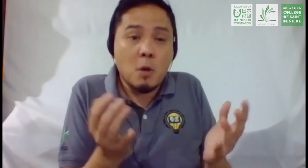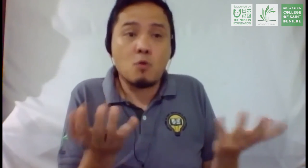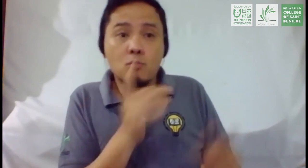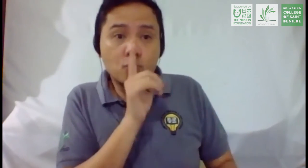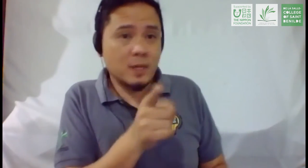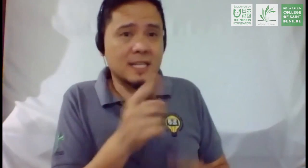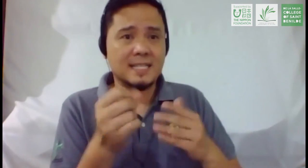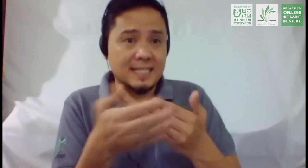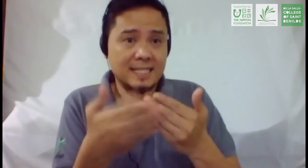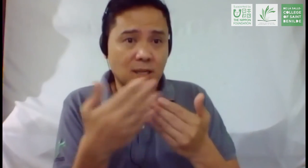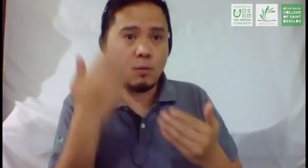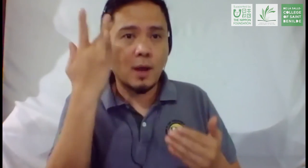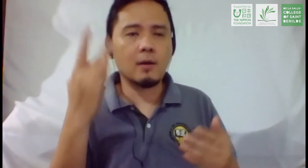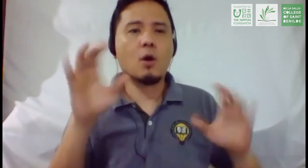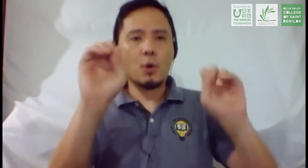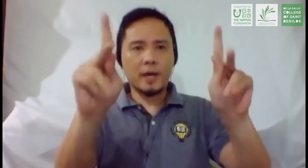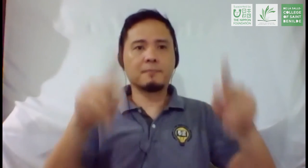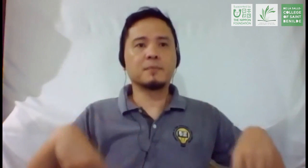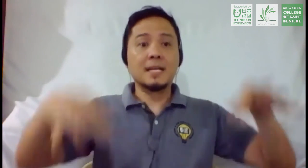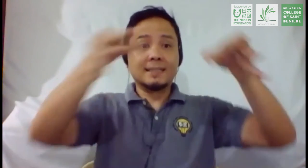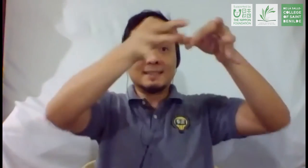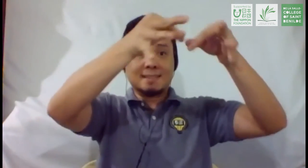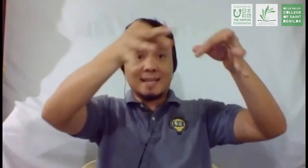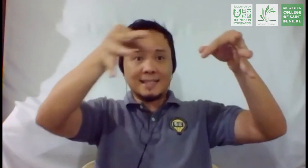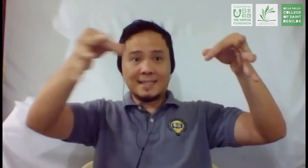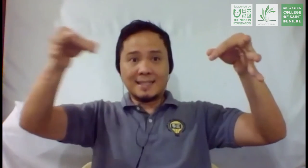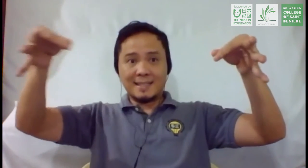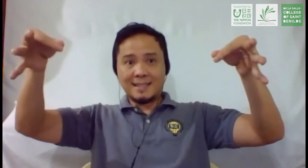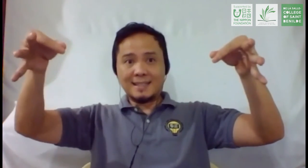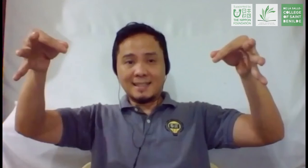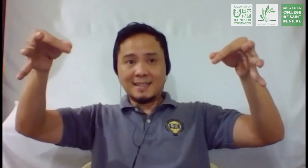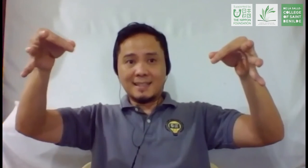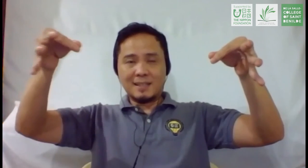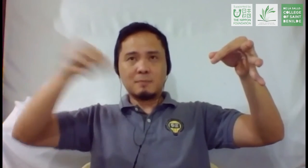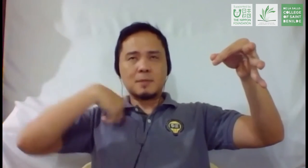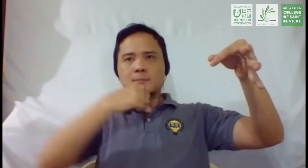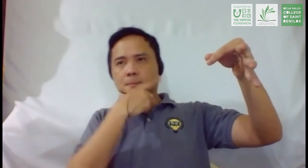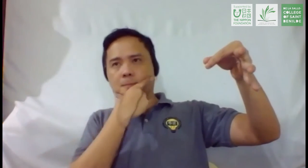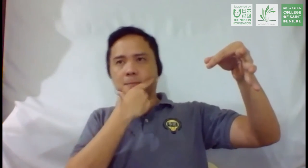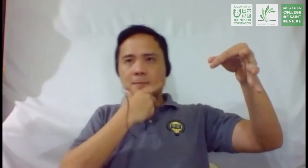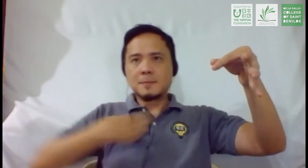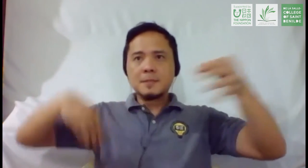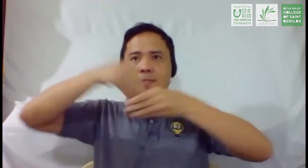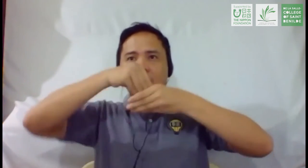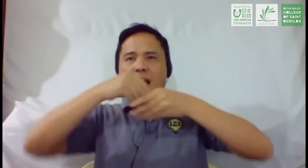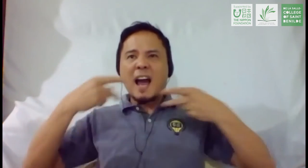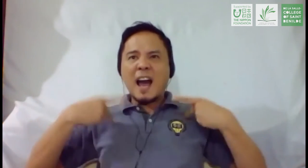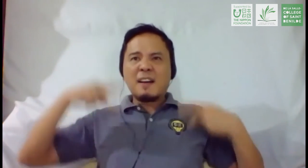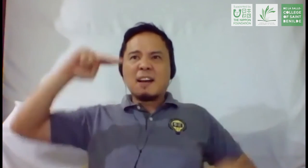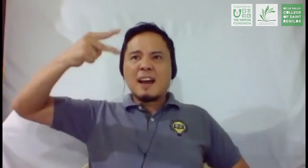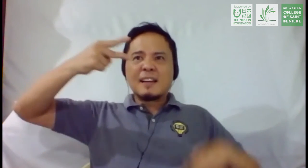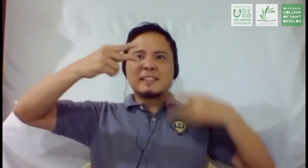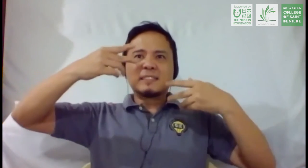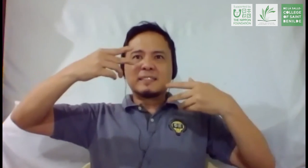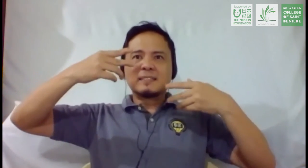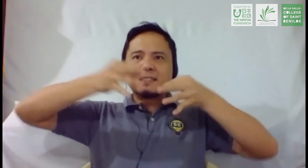okay, I have one sentence, and inside that sentence, I have another sentence. And inside that sentence, I have another